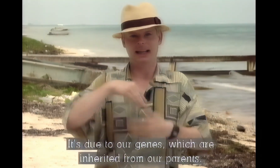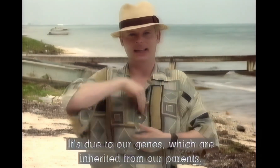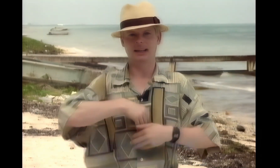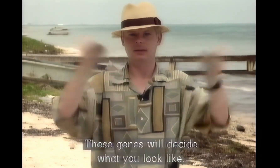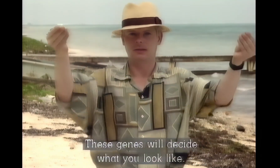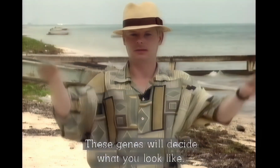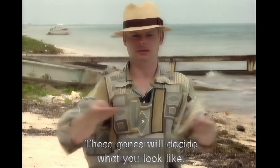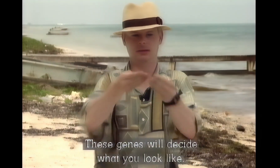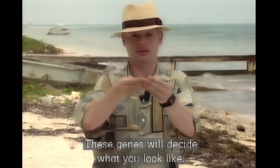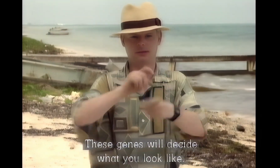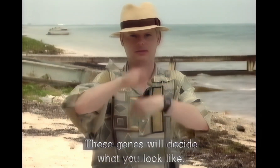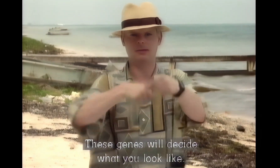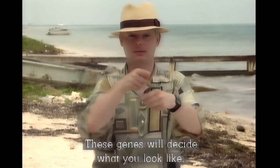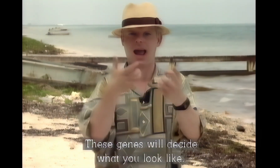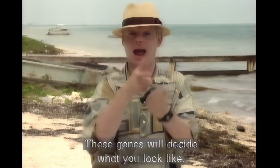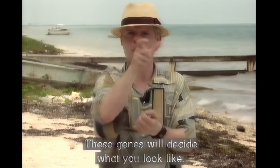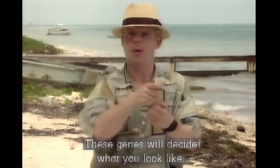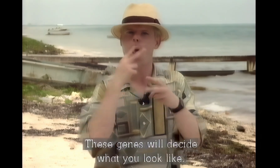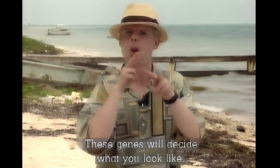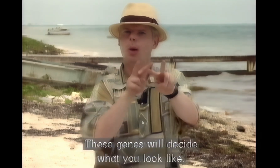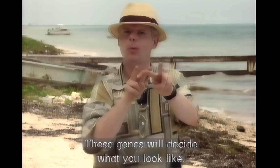parents. These genes will decide what you look like.